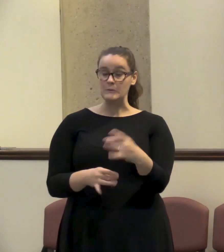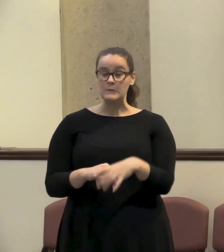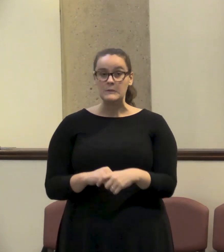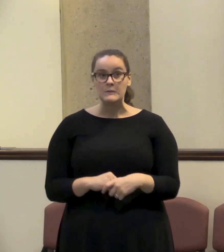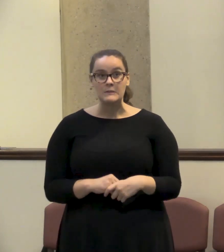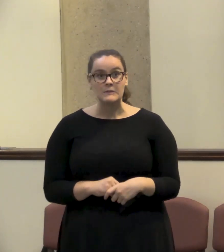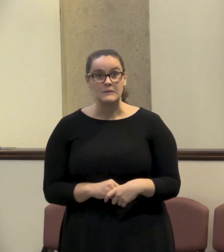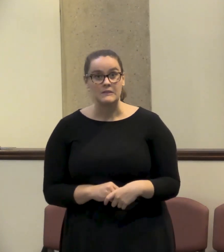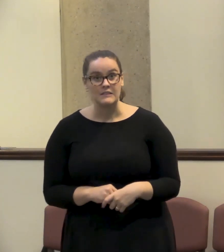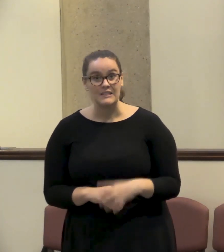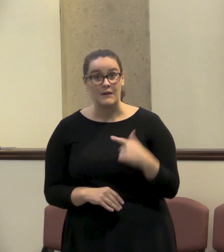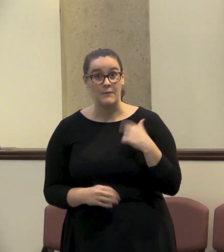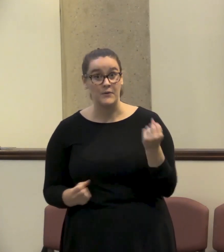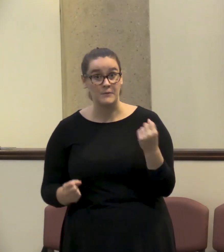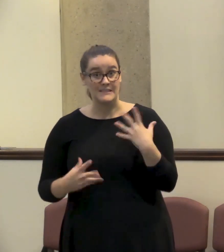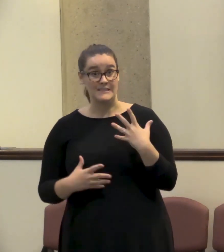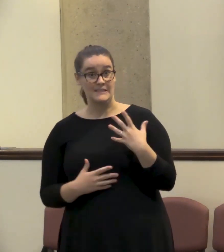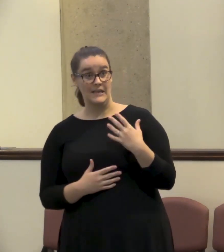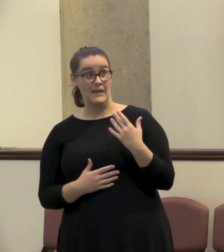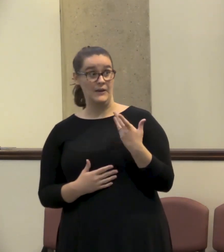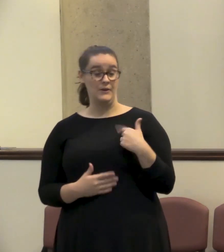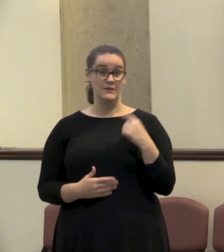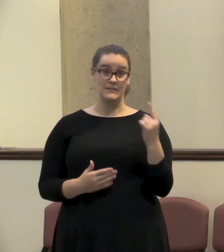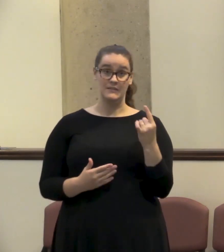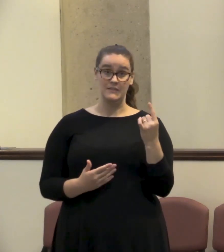range anxiety on occasion.